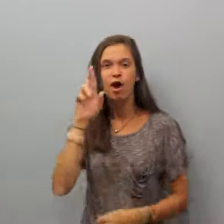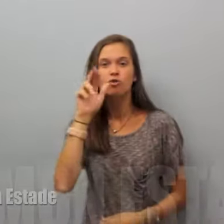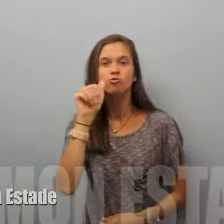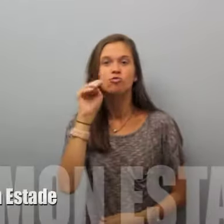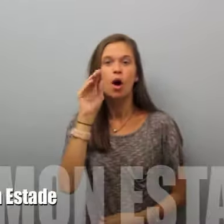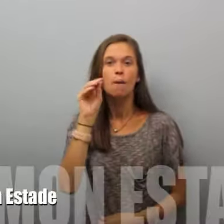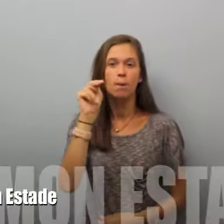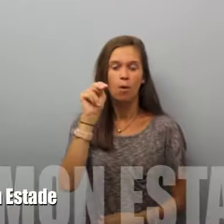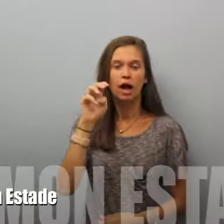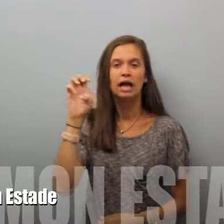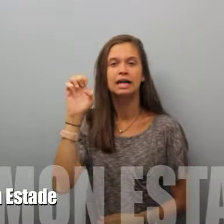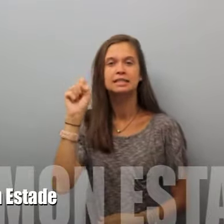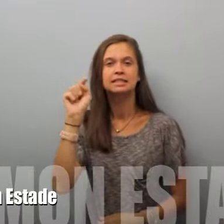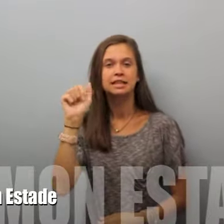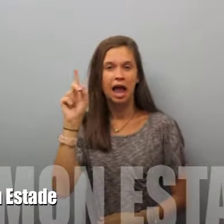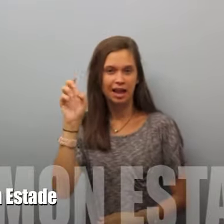with Ramon Estade.